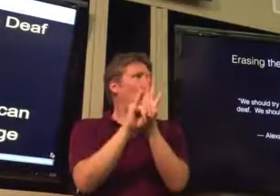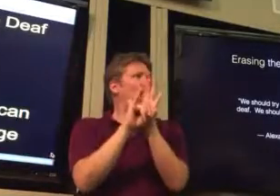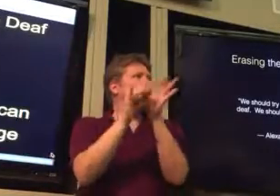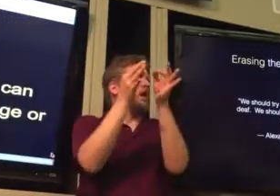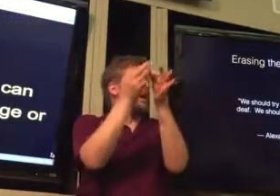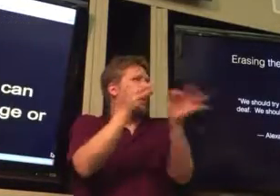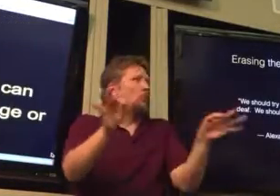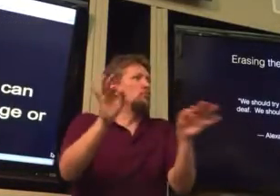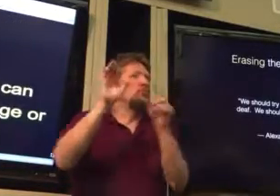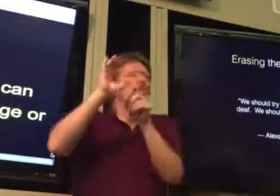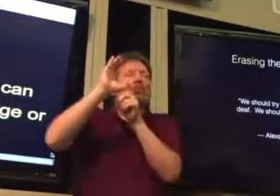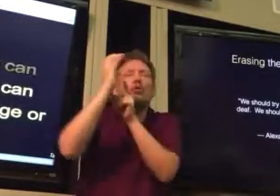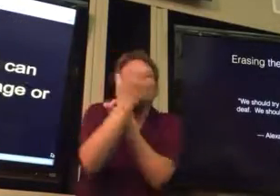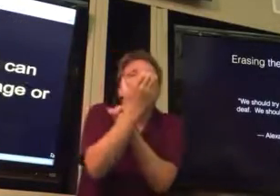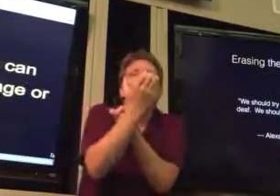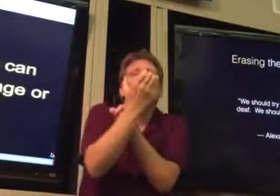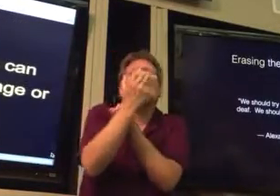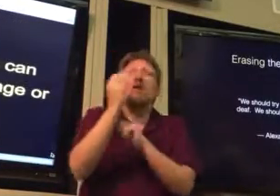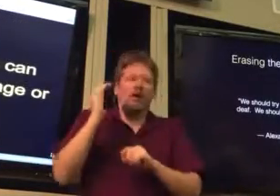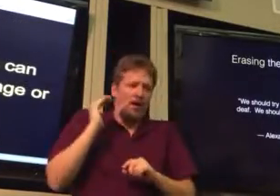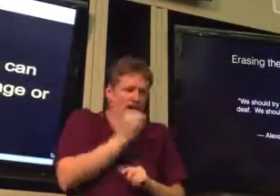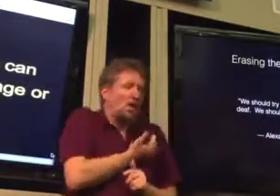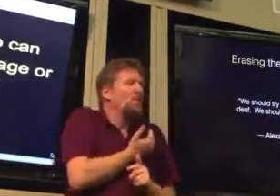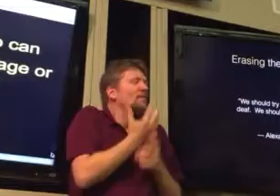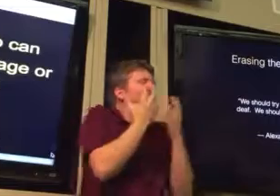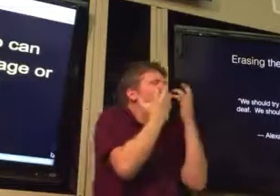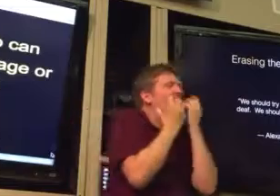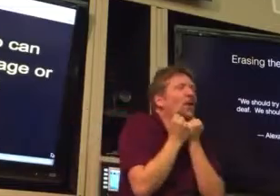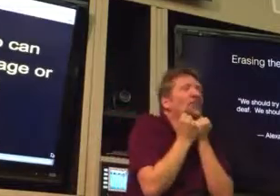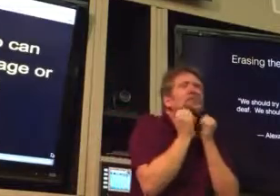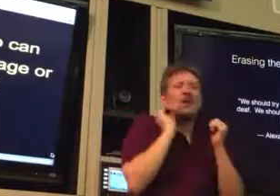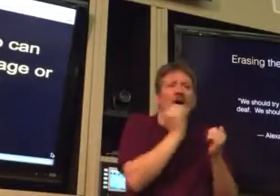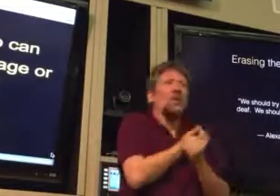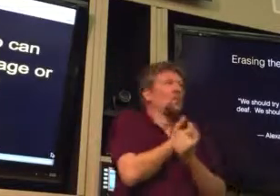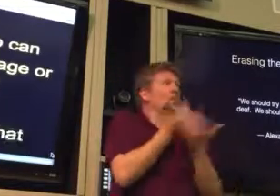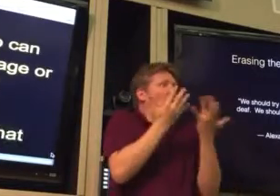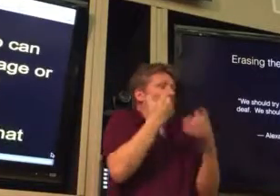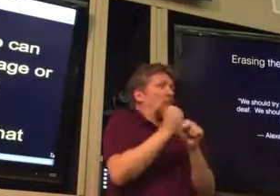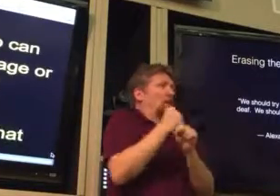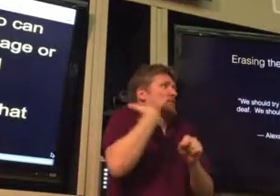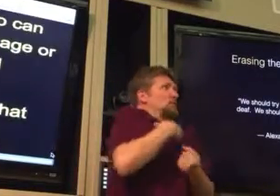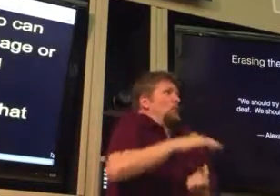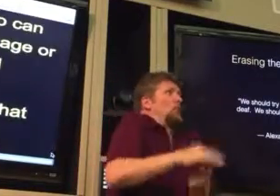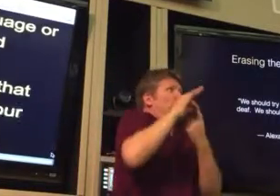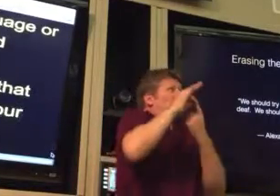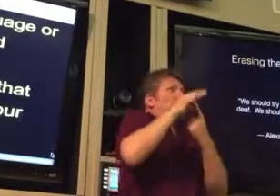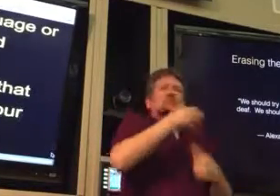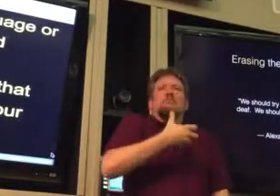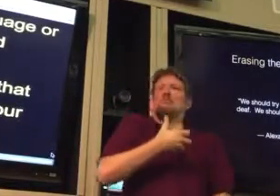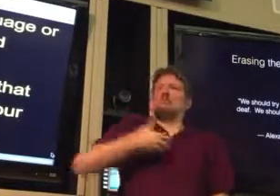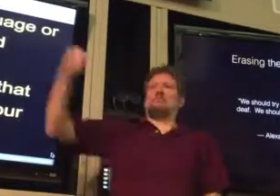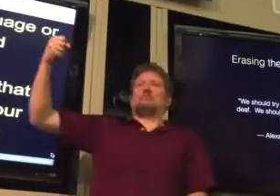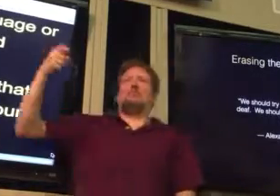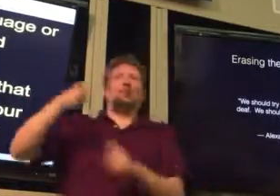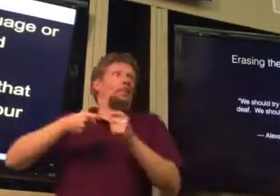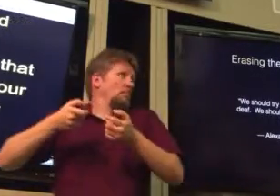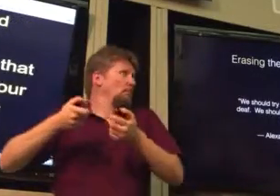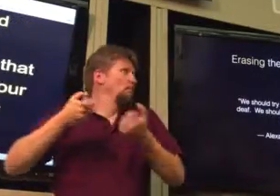is that people have taken away our culture, our language, our identity, our values, and that's what makes us